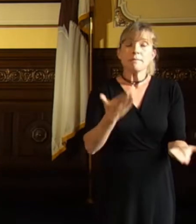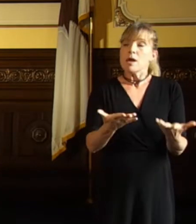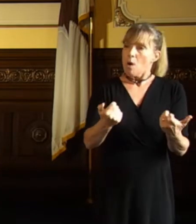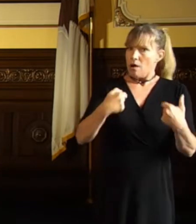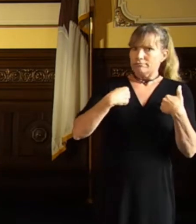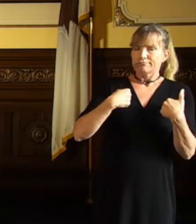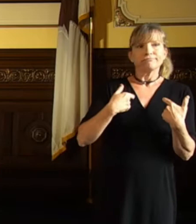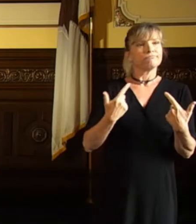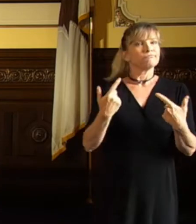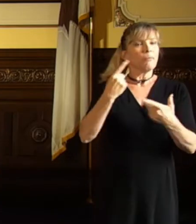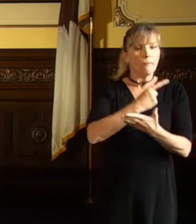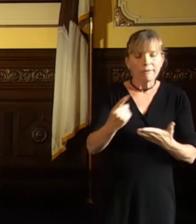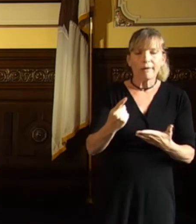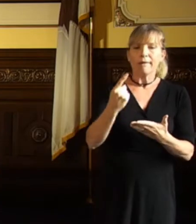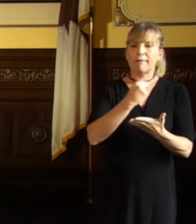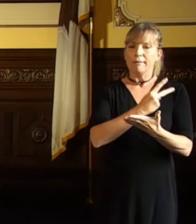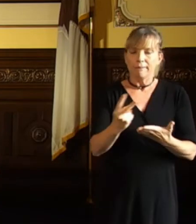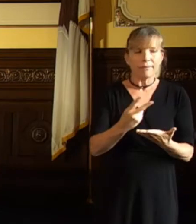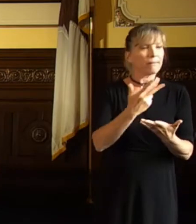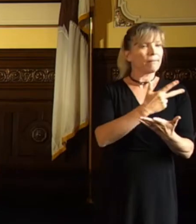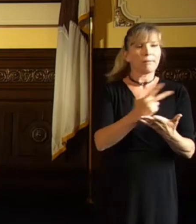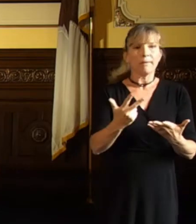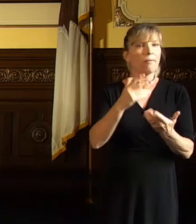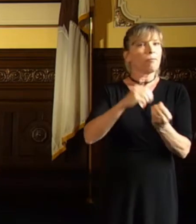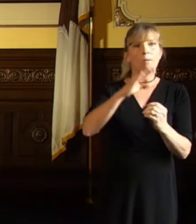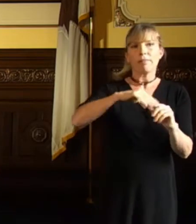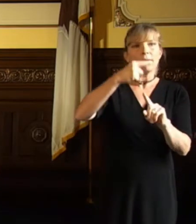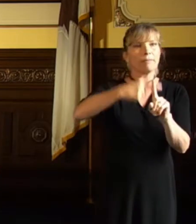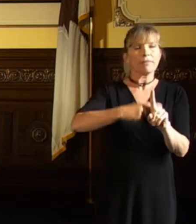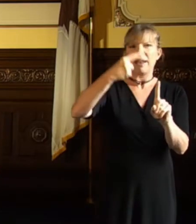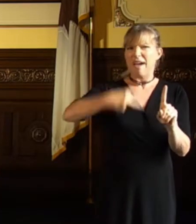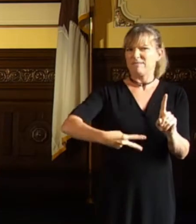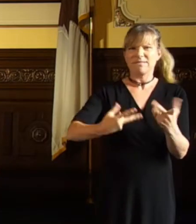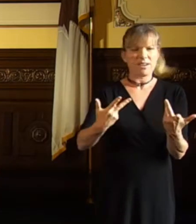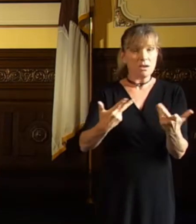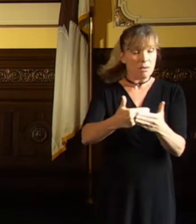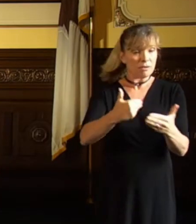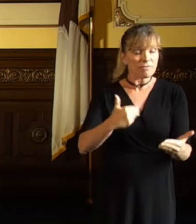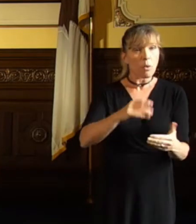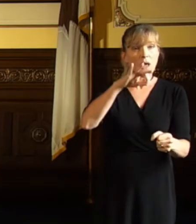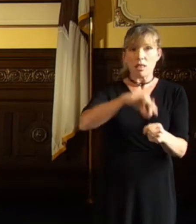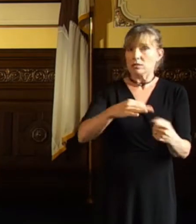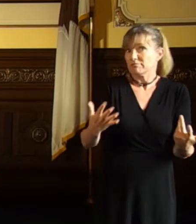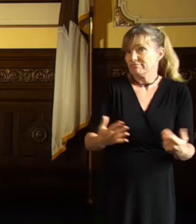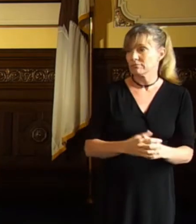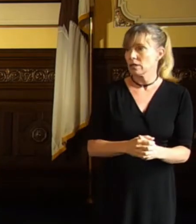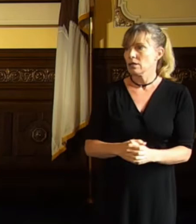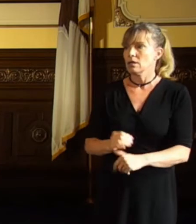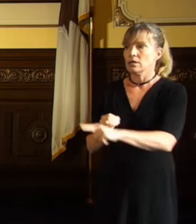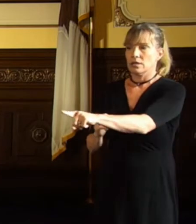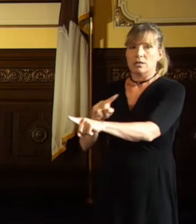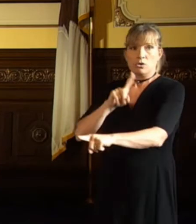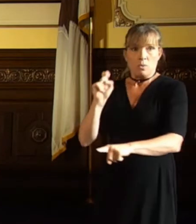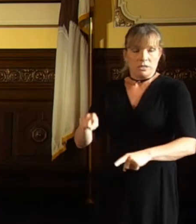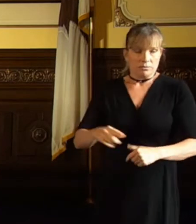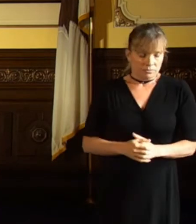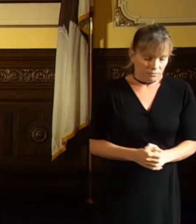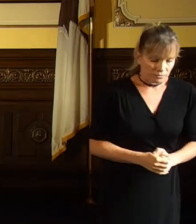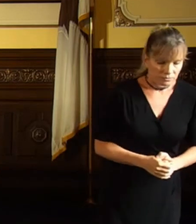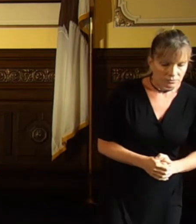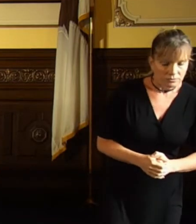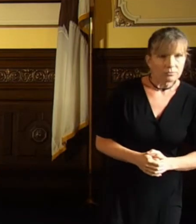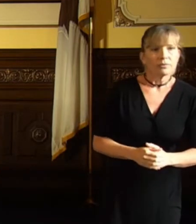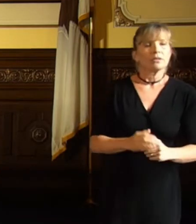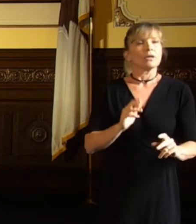to in the days and weeks, indeed more than a month and a half, or about a month and a half before the election. Concerns about Illinois